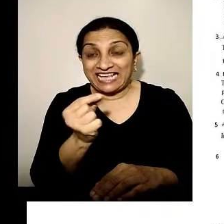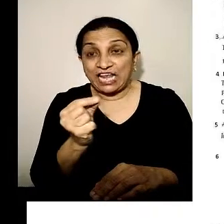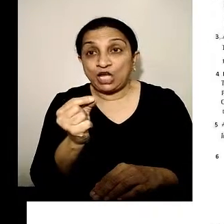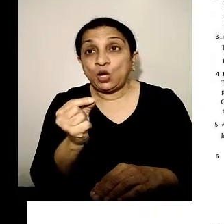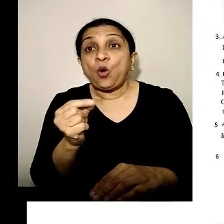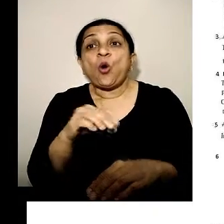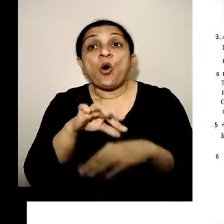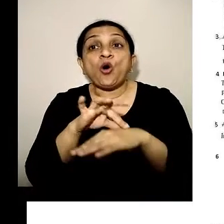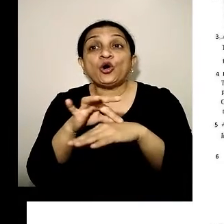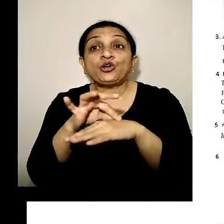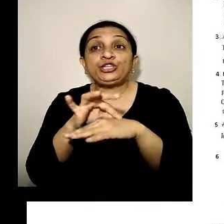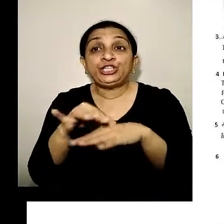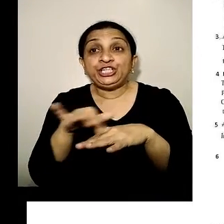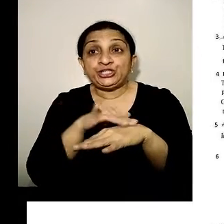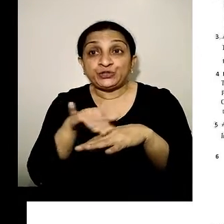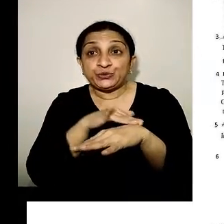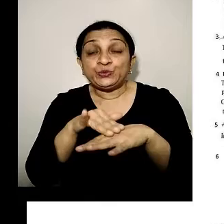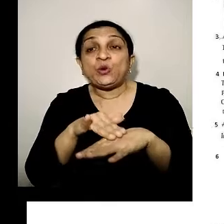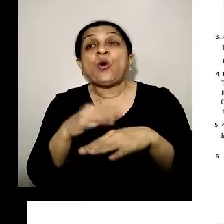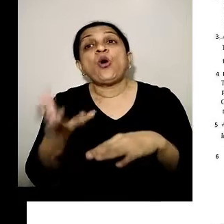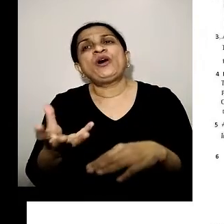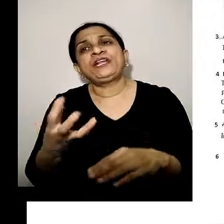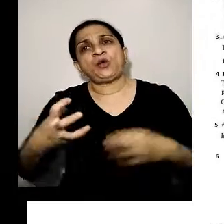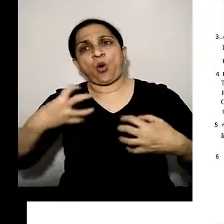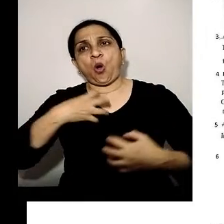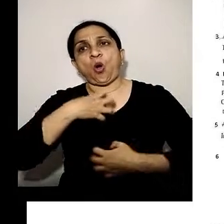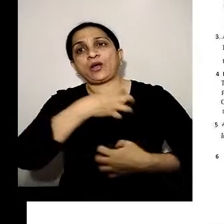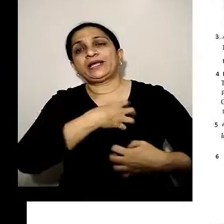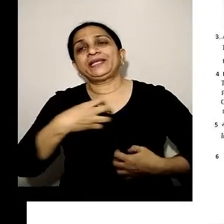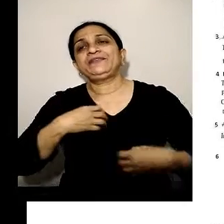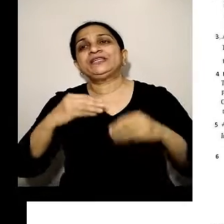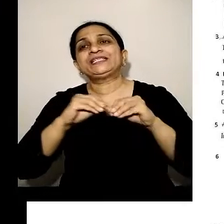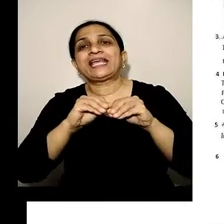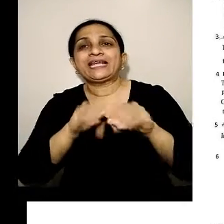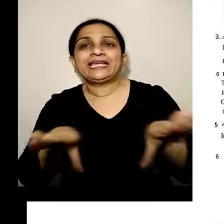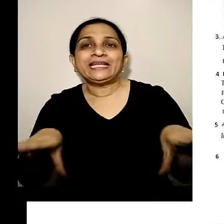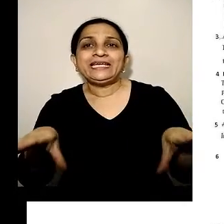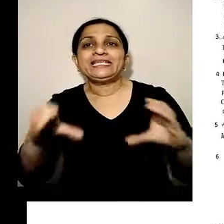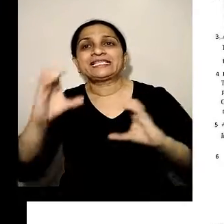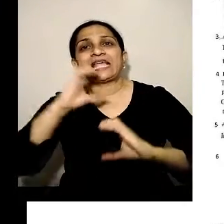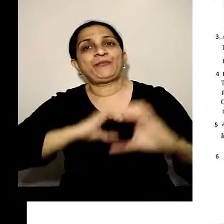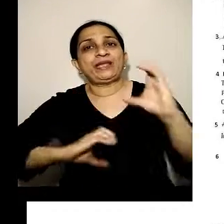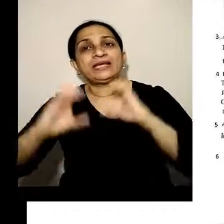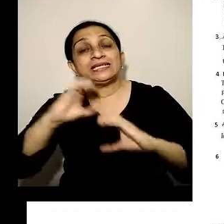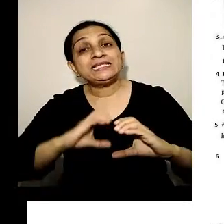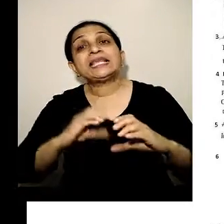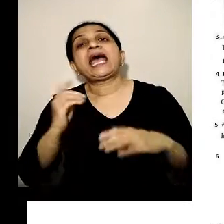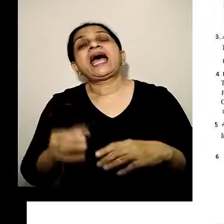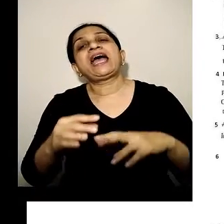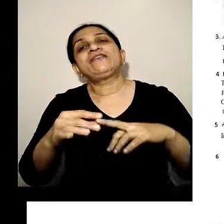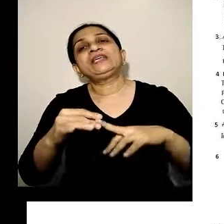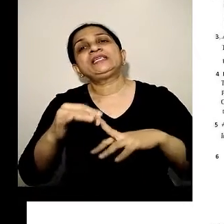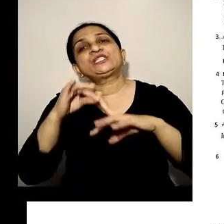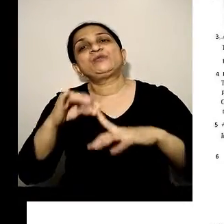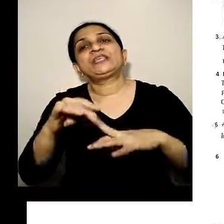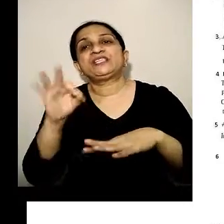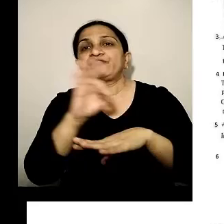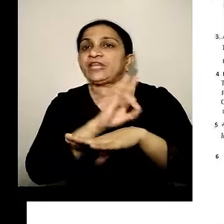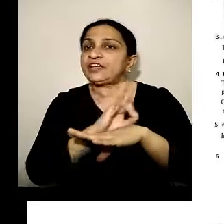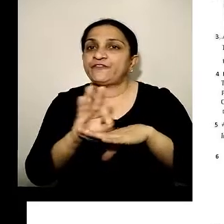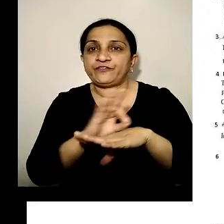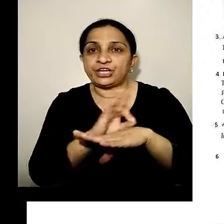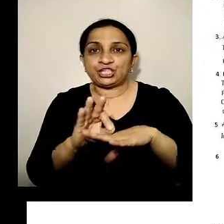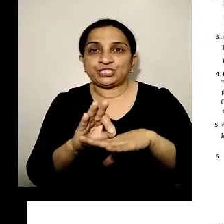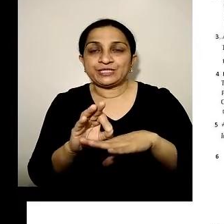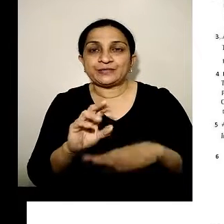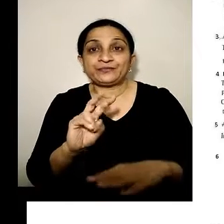a cell or tissue or an organ which secretes chemicals having